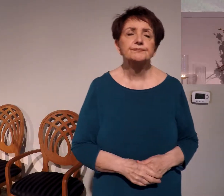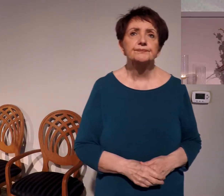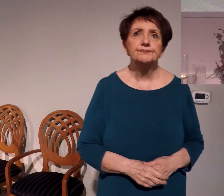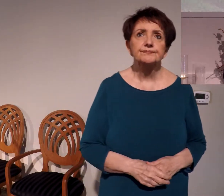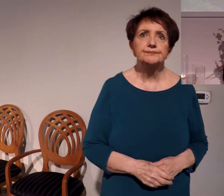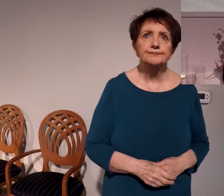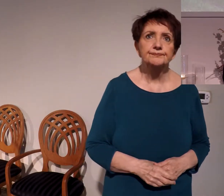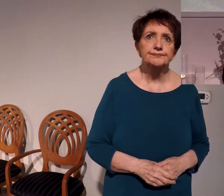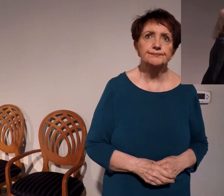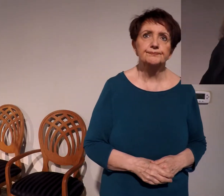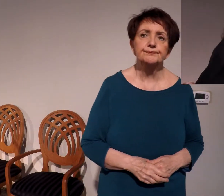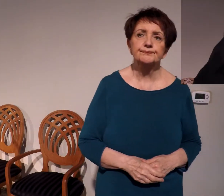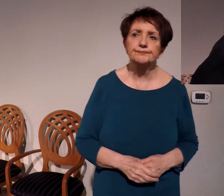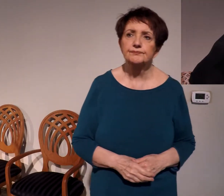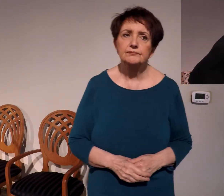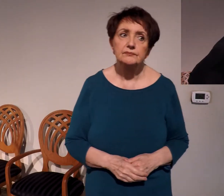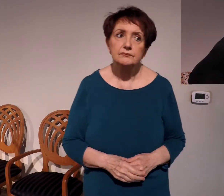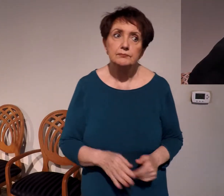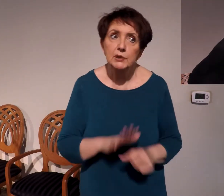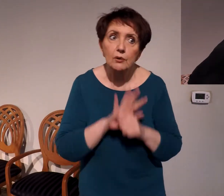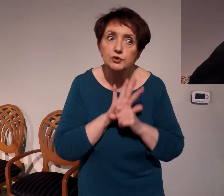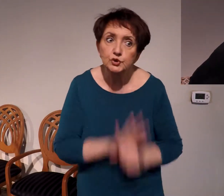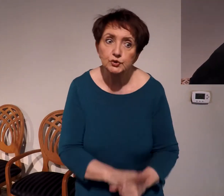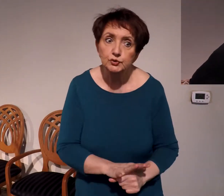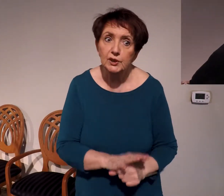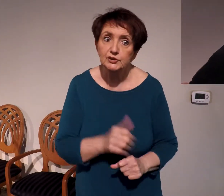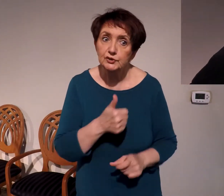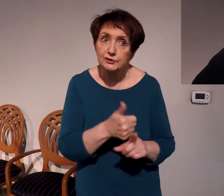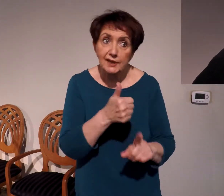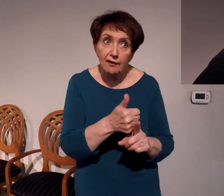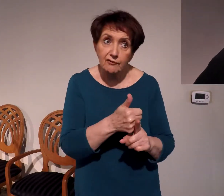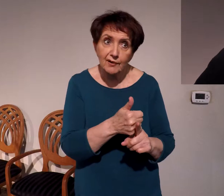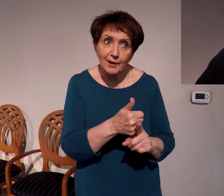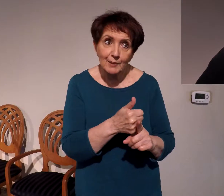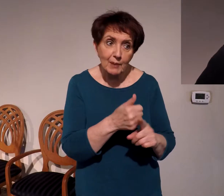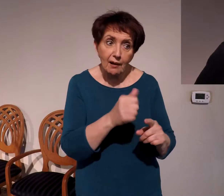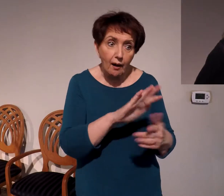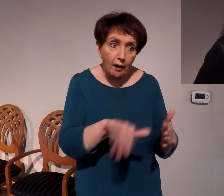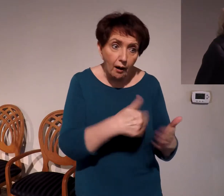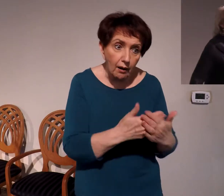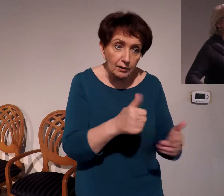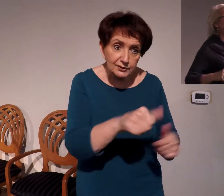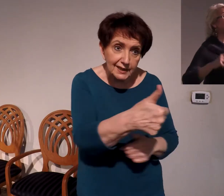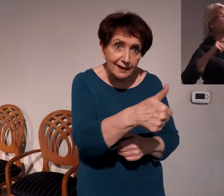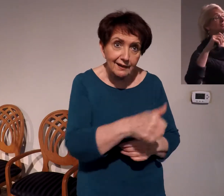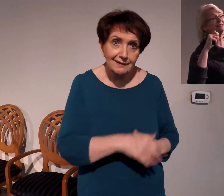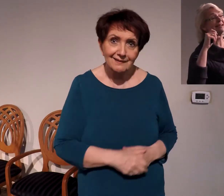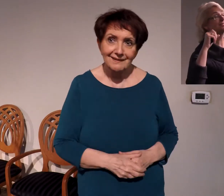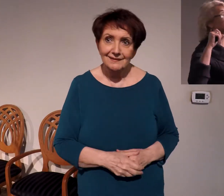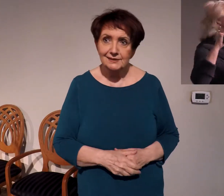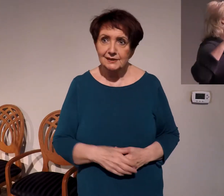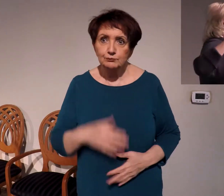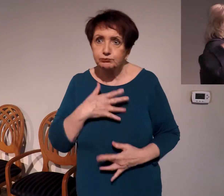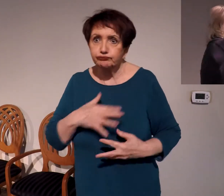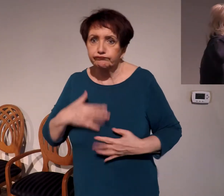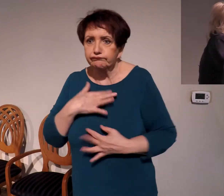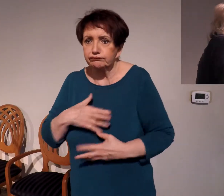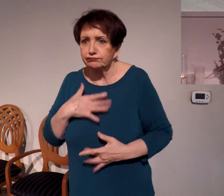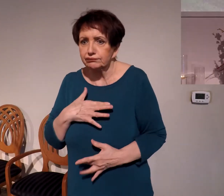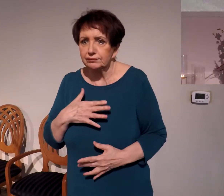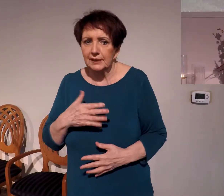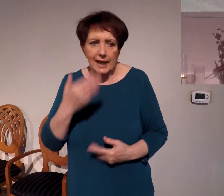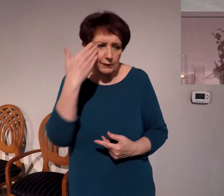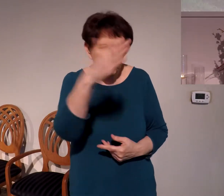to do is not to stress yourself out about doing all 10 and becoming anxious as to whether you're doing